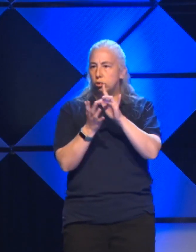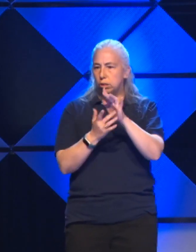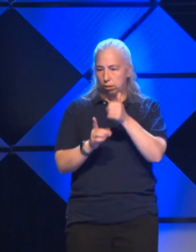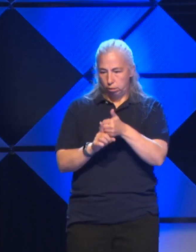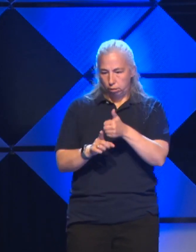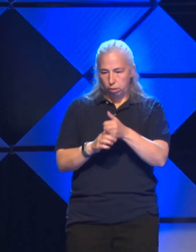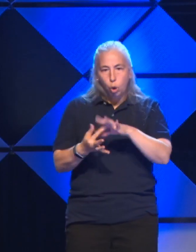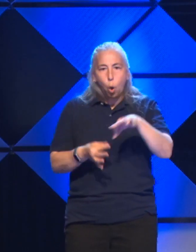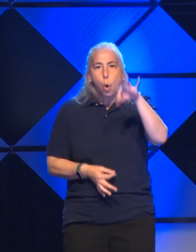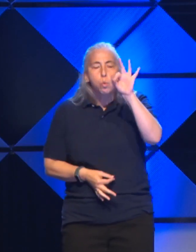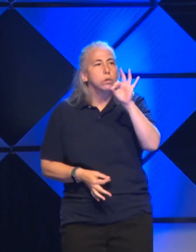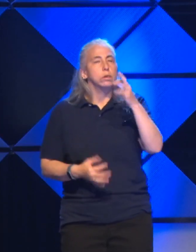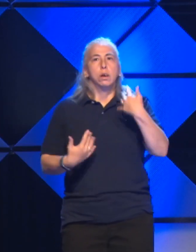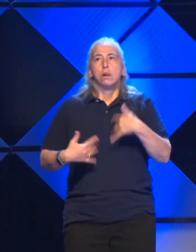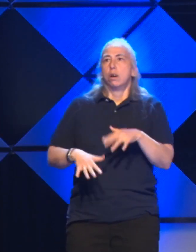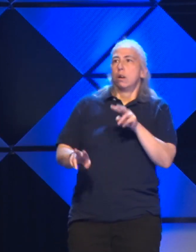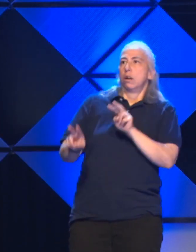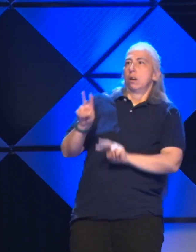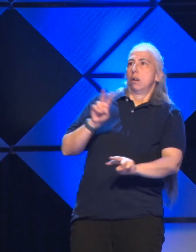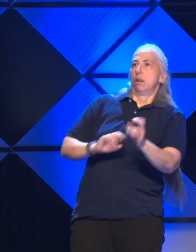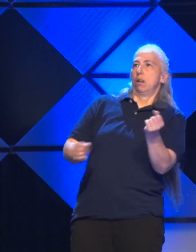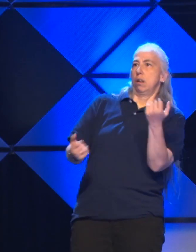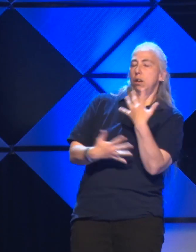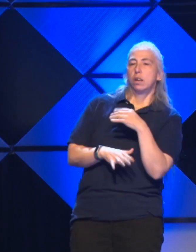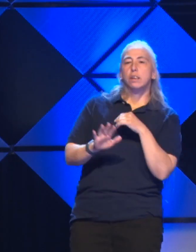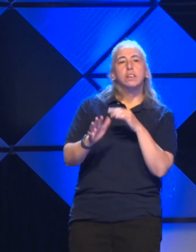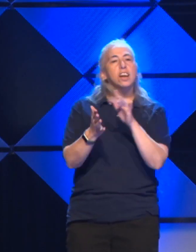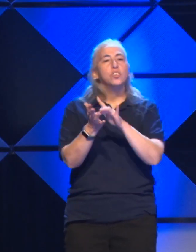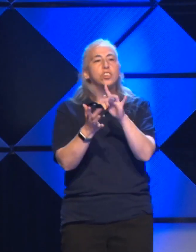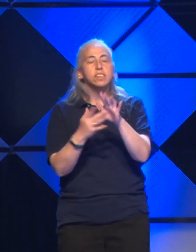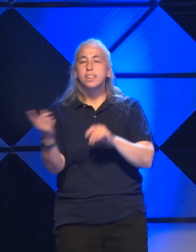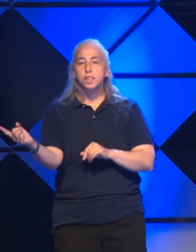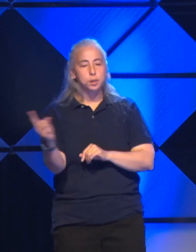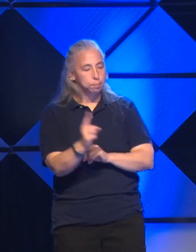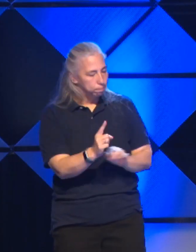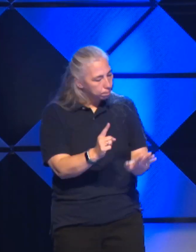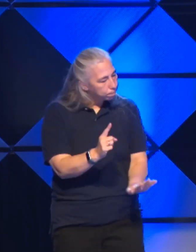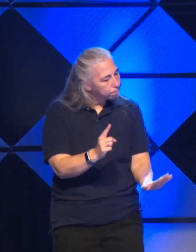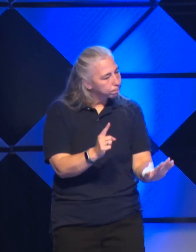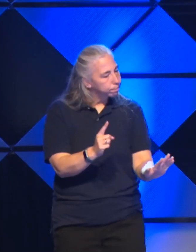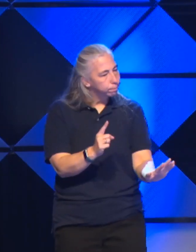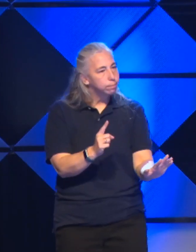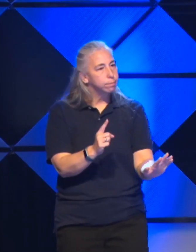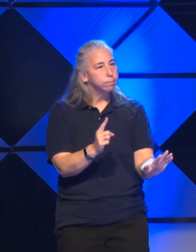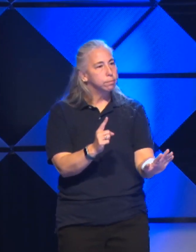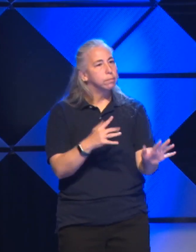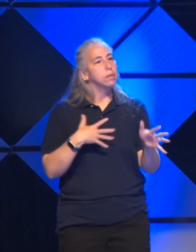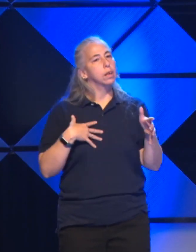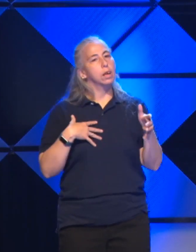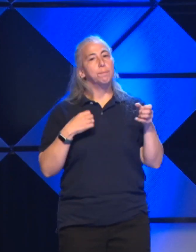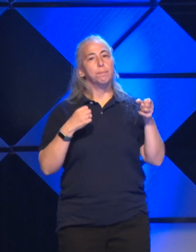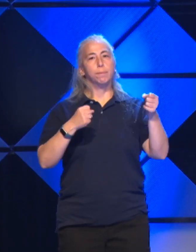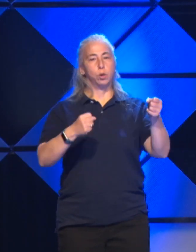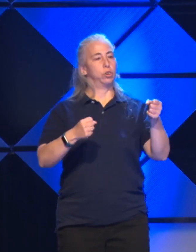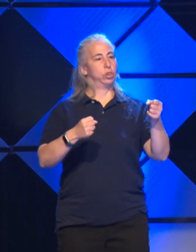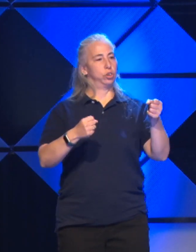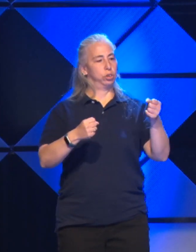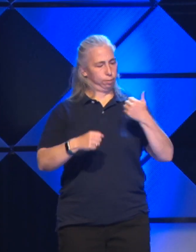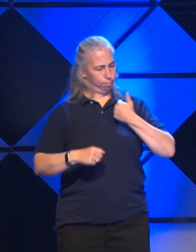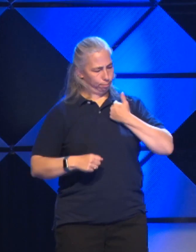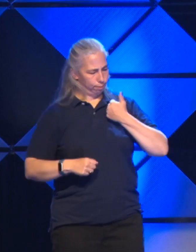out. And Jesus approached them, and he says, "Take courage. It is